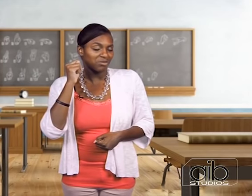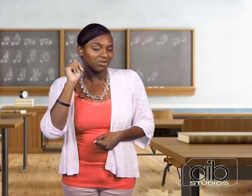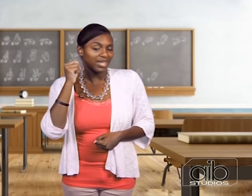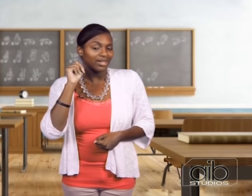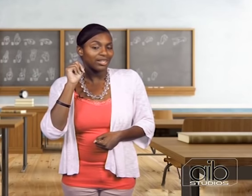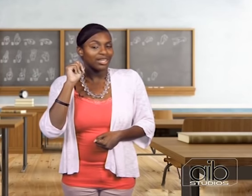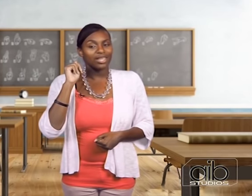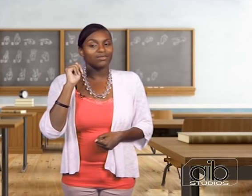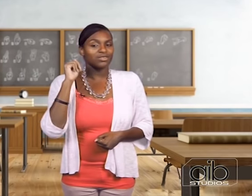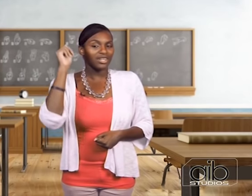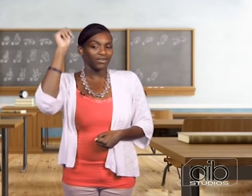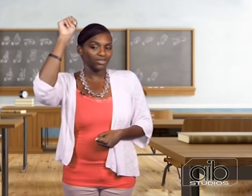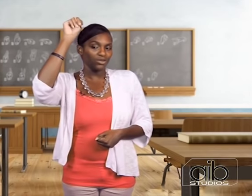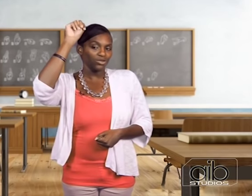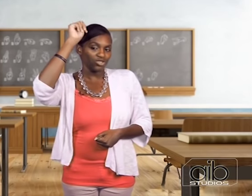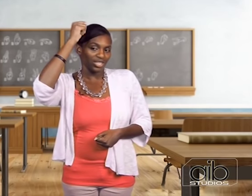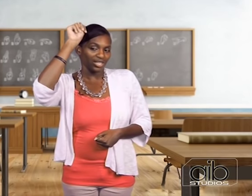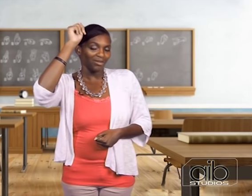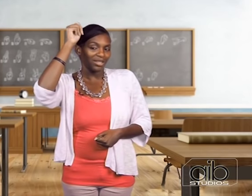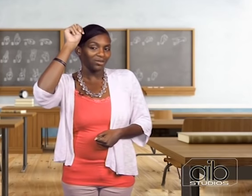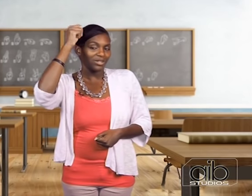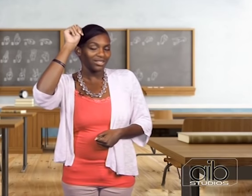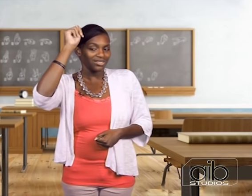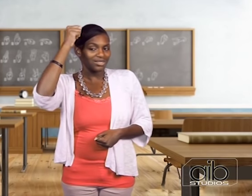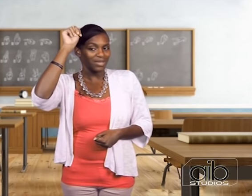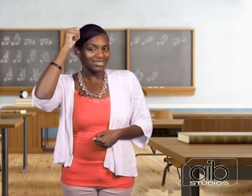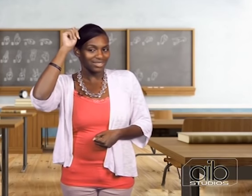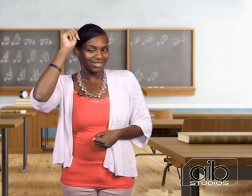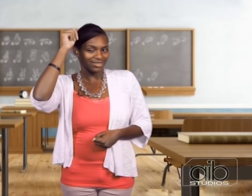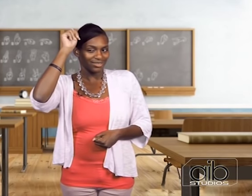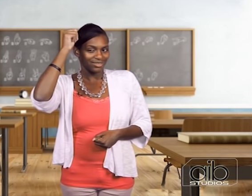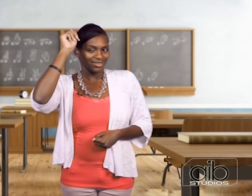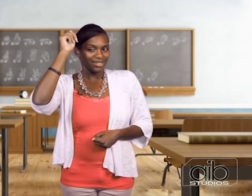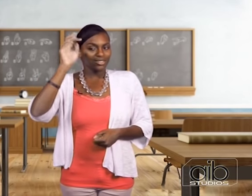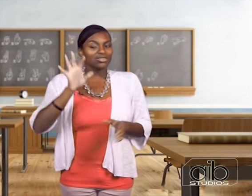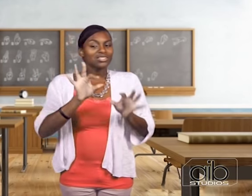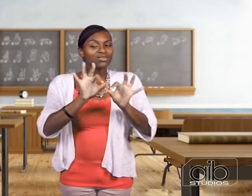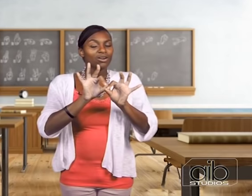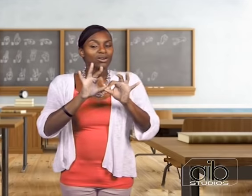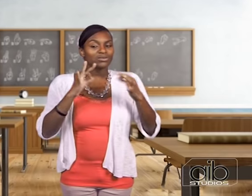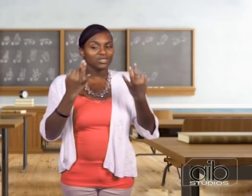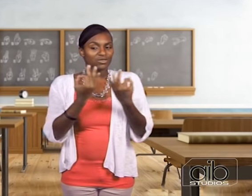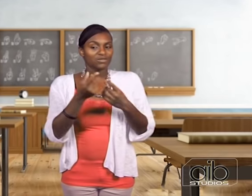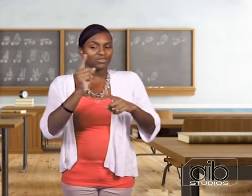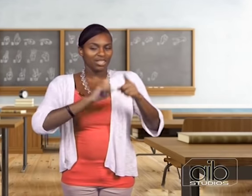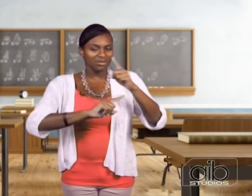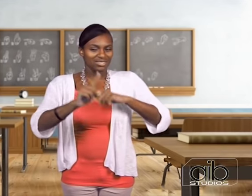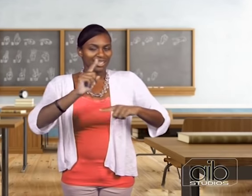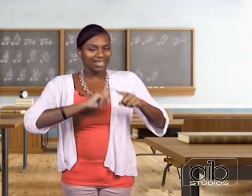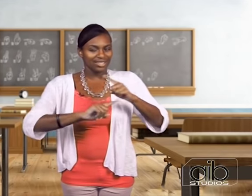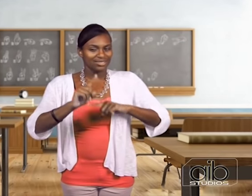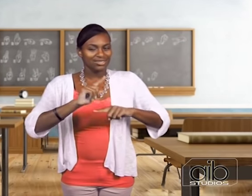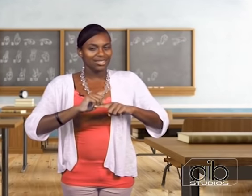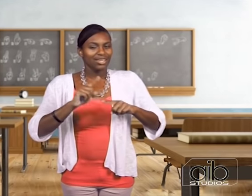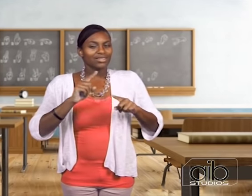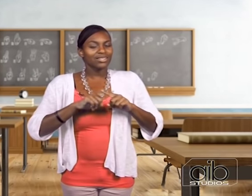feminine at. And for nephew, you shake it up here where it's the masculine. So these are all different family signs that